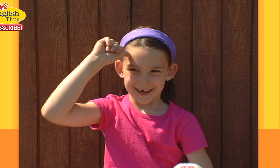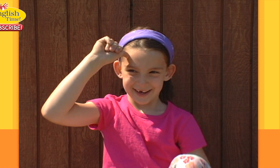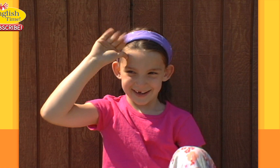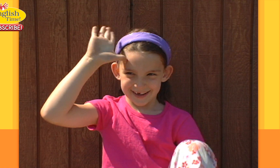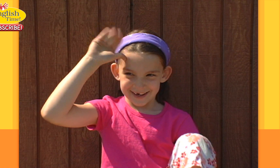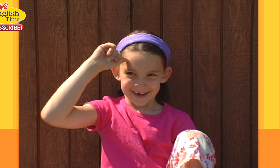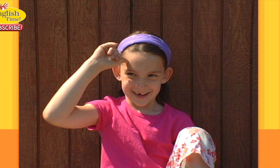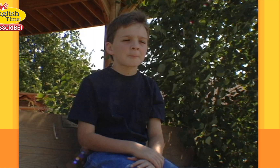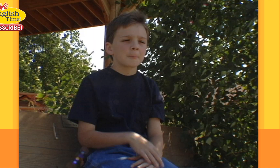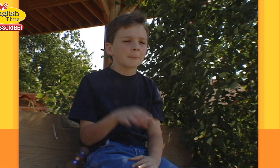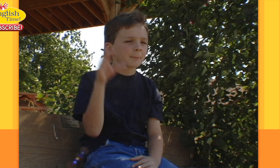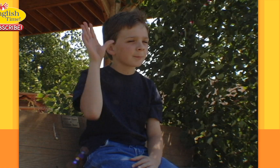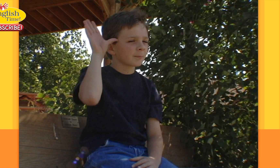Donkey.